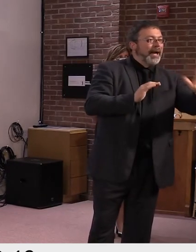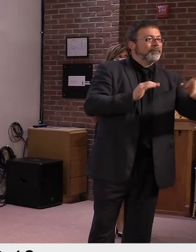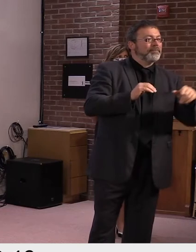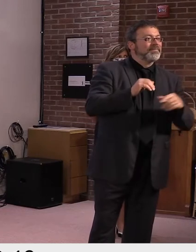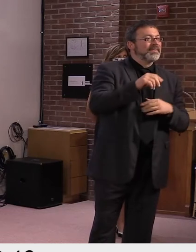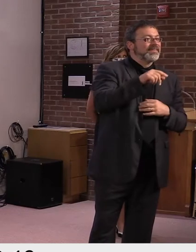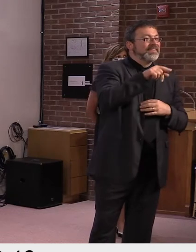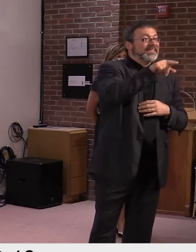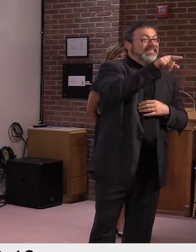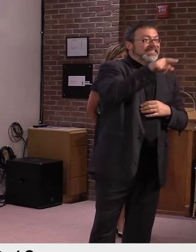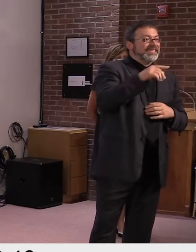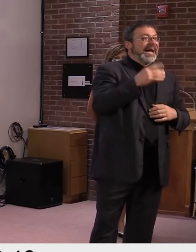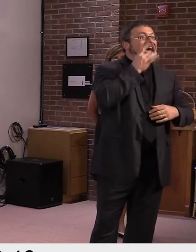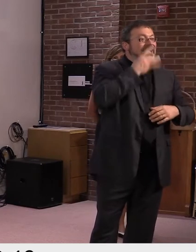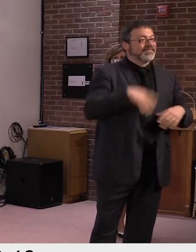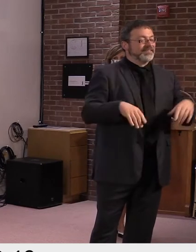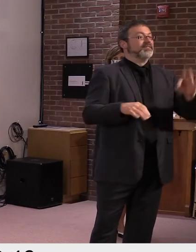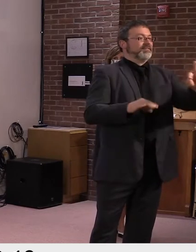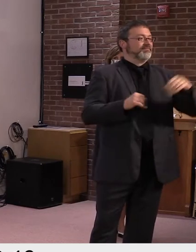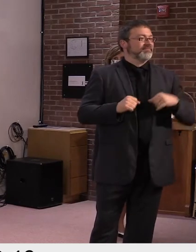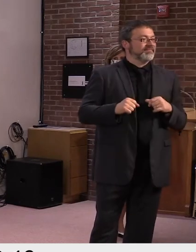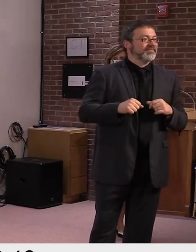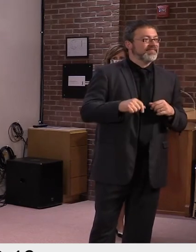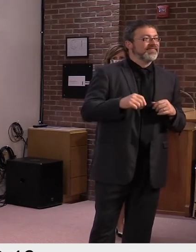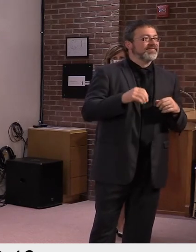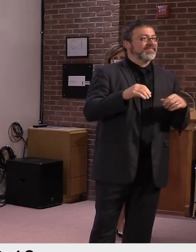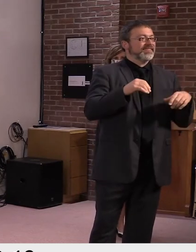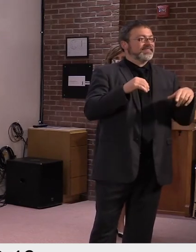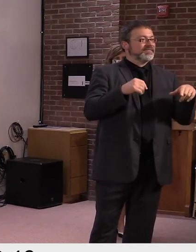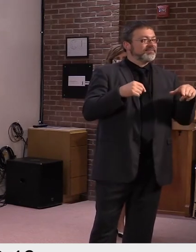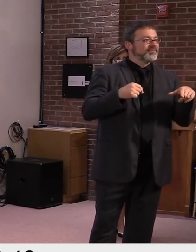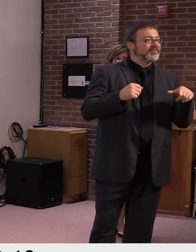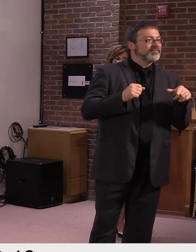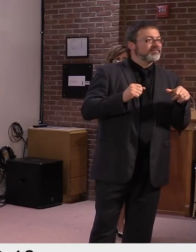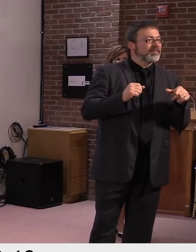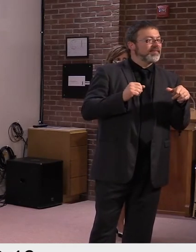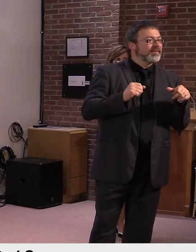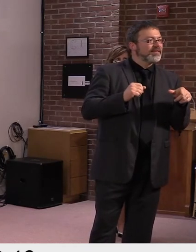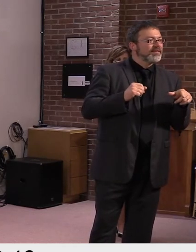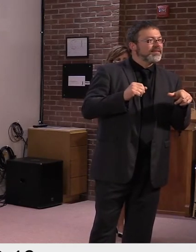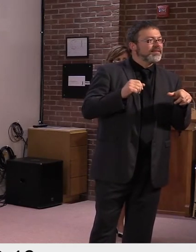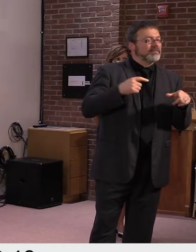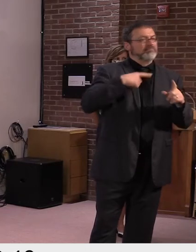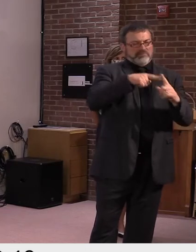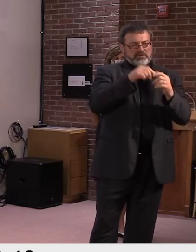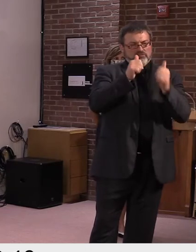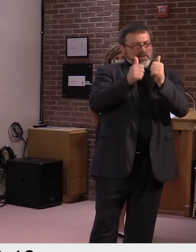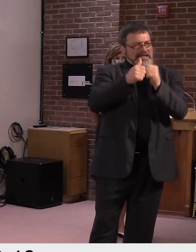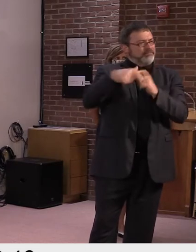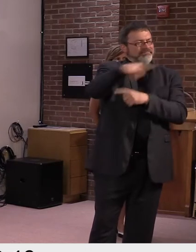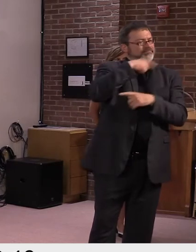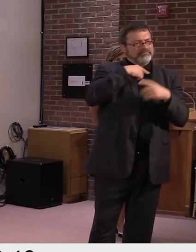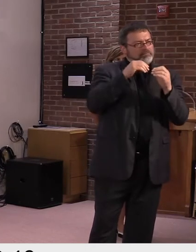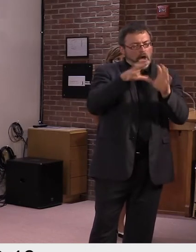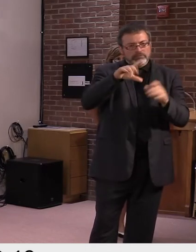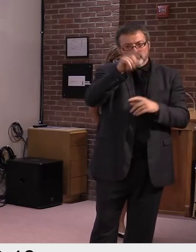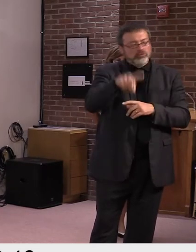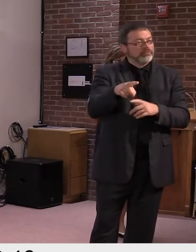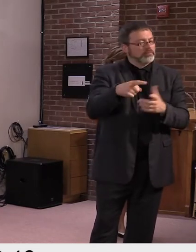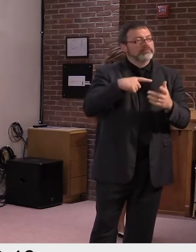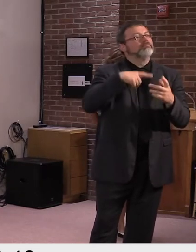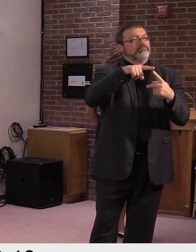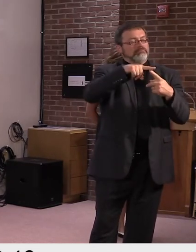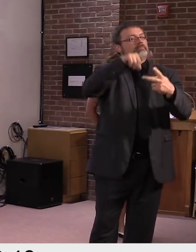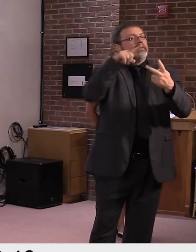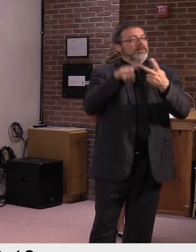was not really down very much, only 4%. And is there some reason for that? Maybe the way it's